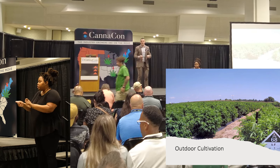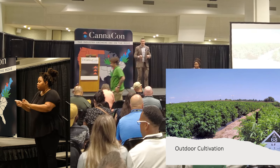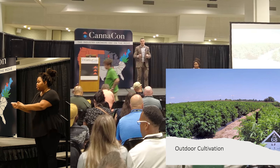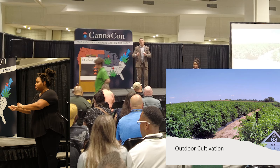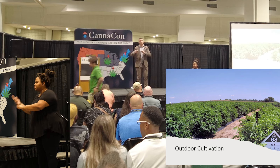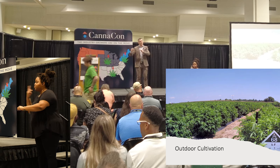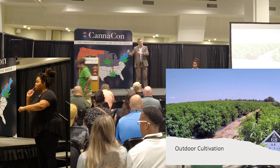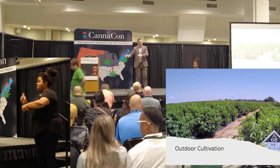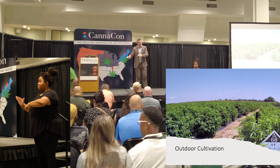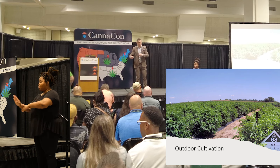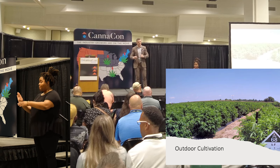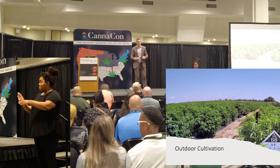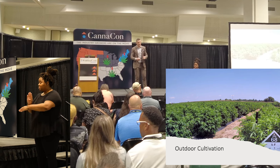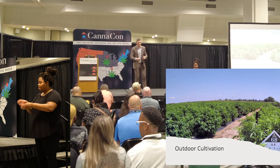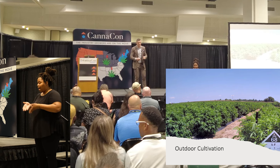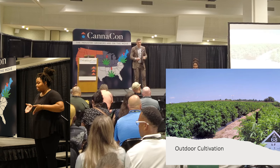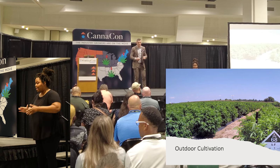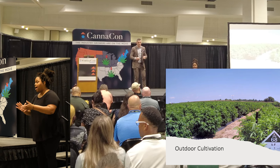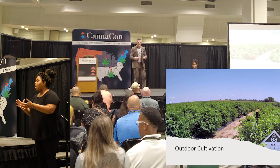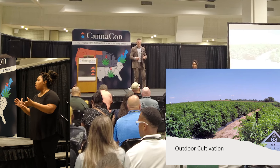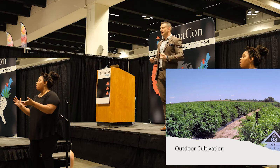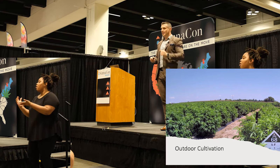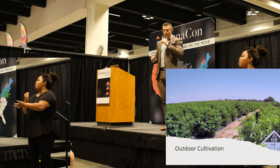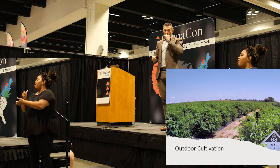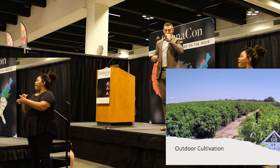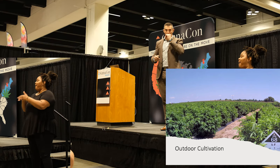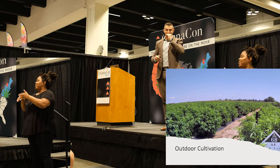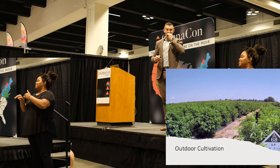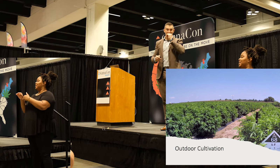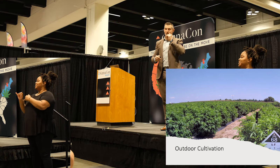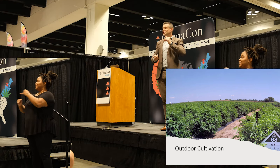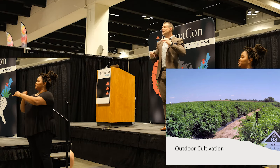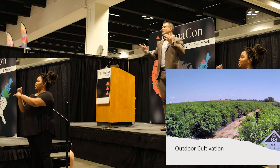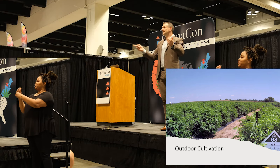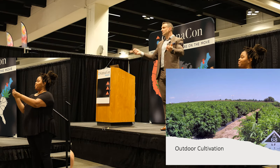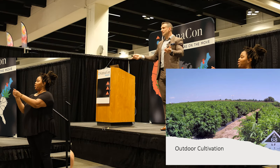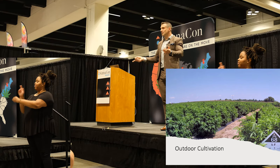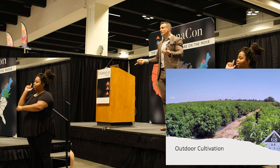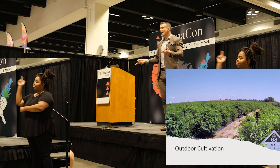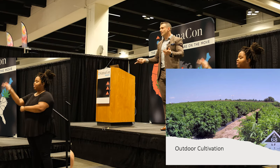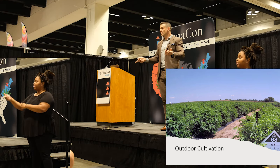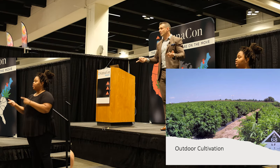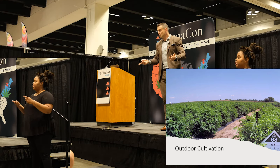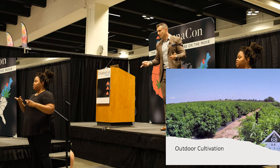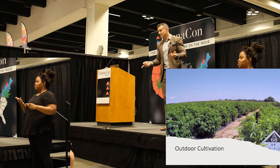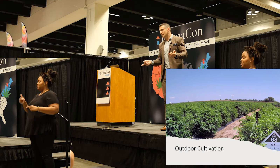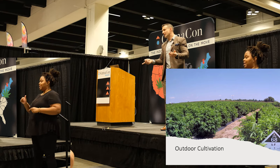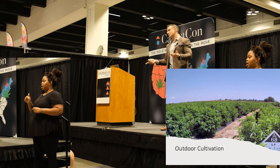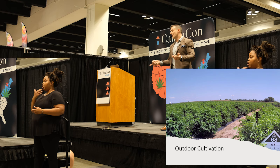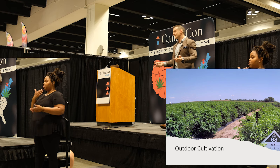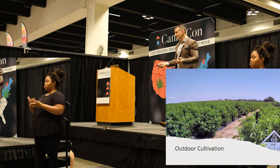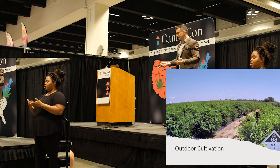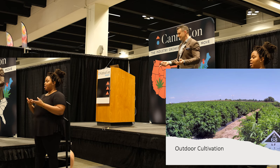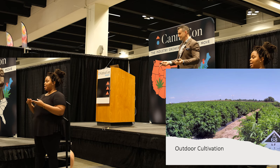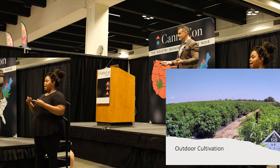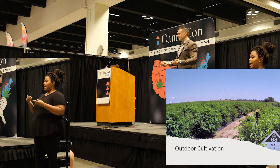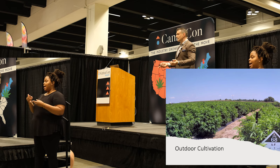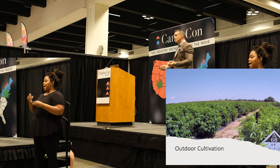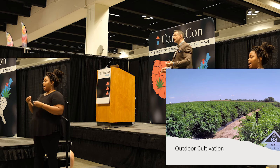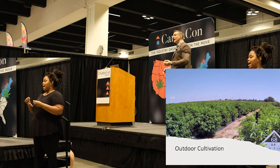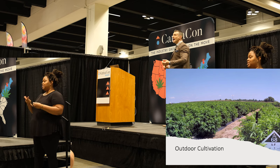up can allow you to access these markets down the road. Look at GACP, good agricultural and collection